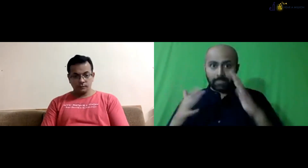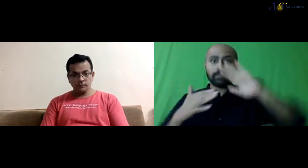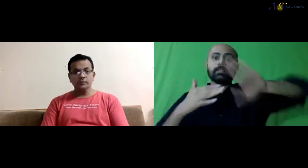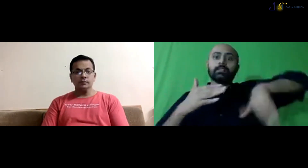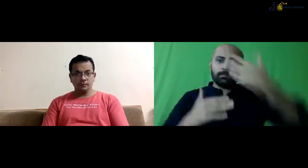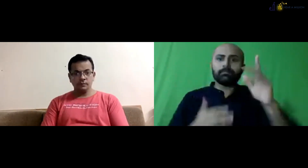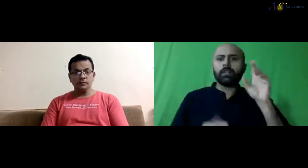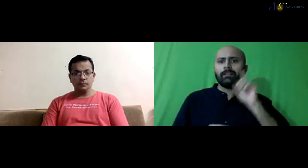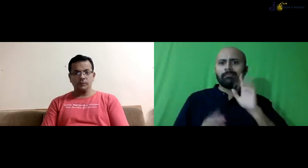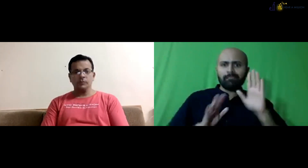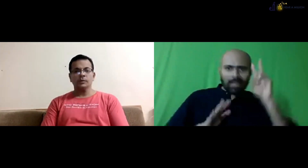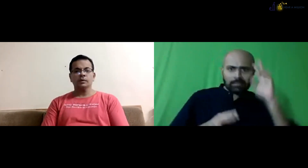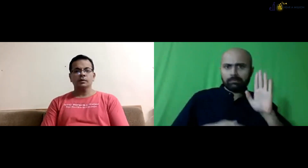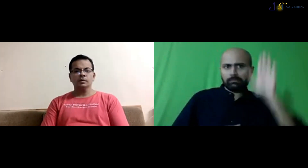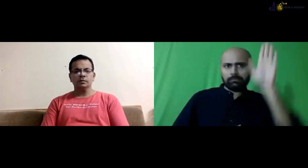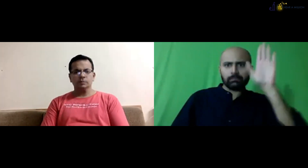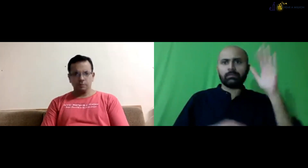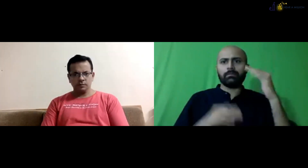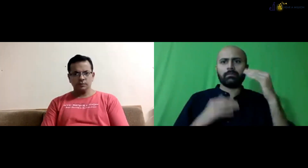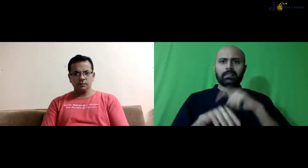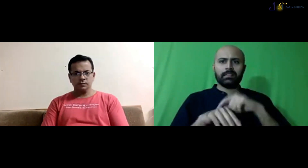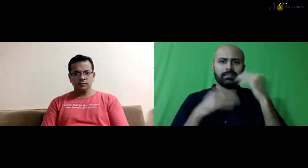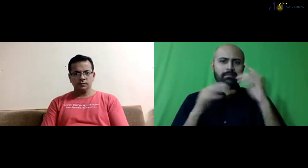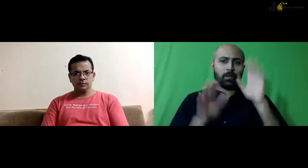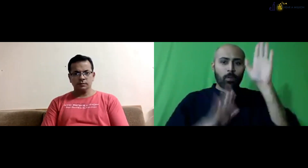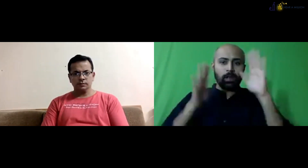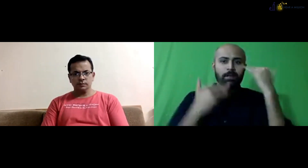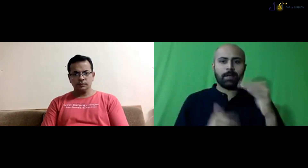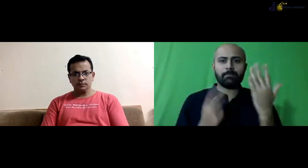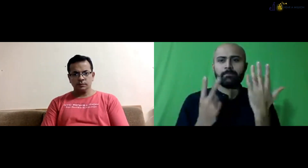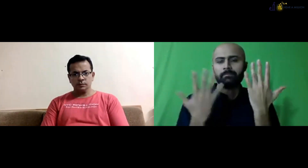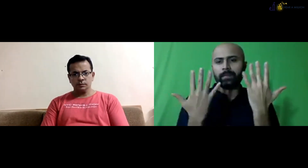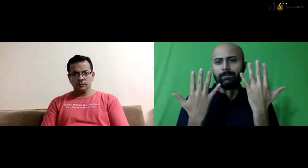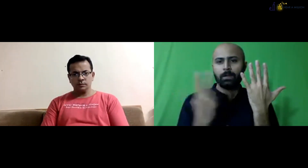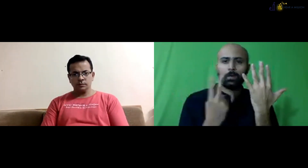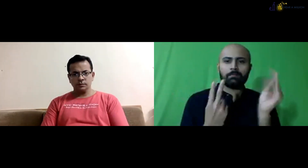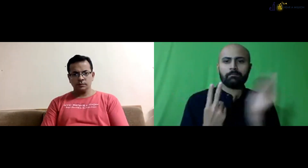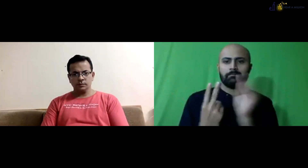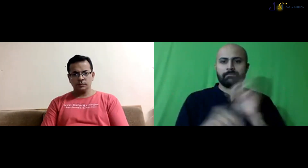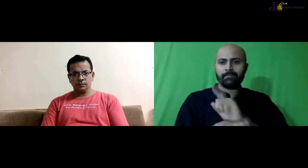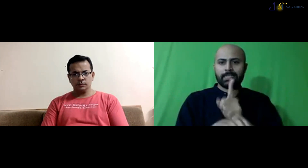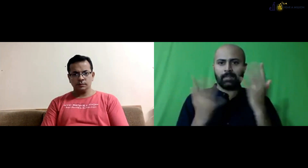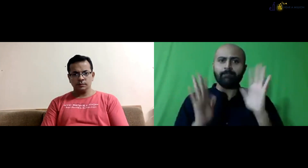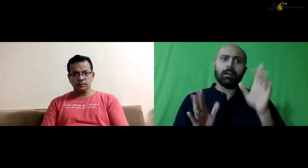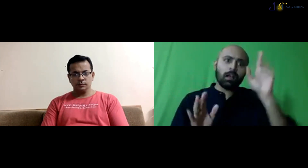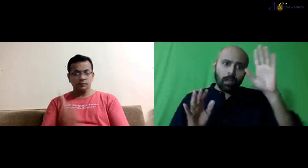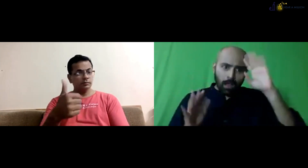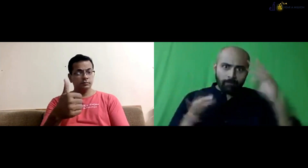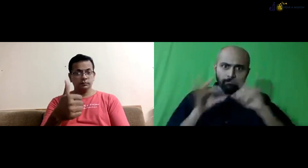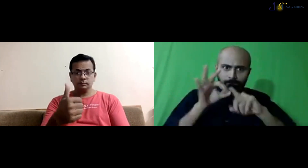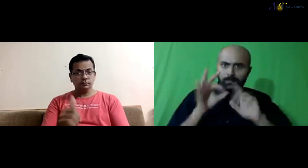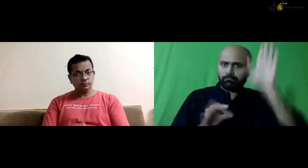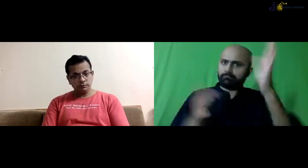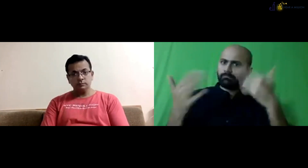poll questions. Okay, two polls have finished, and some that people have raised hands. So we will take